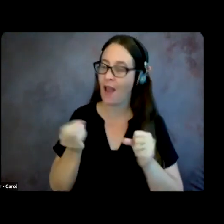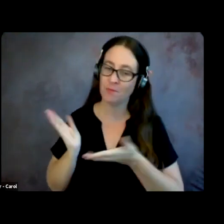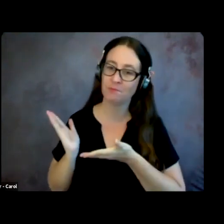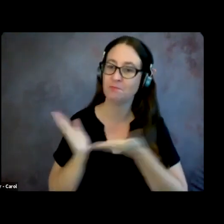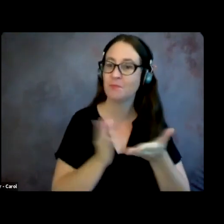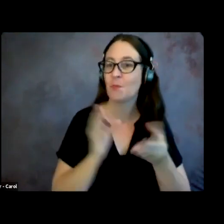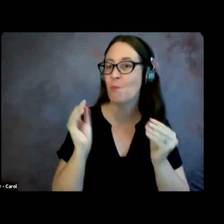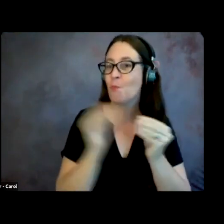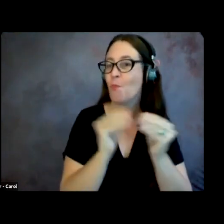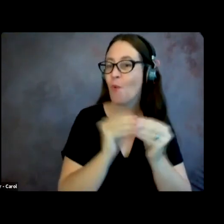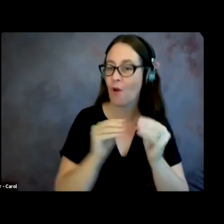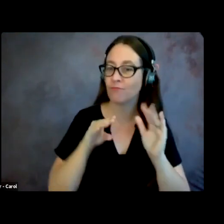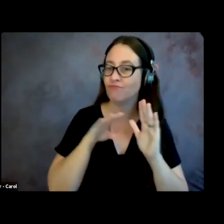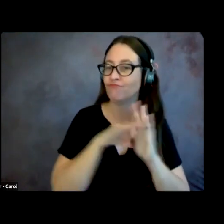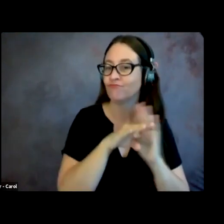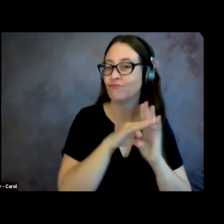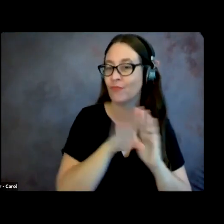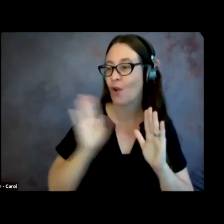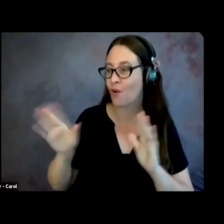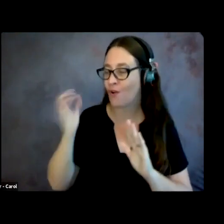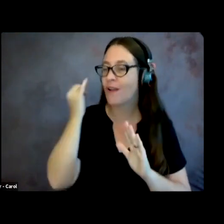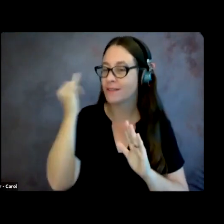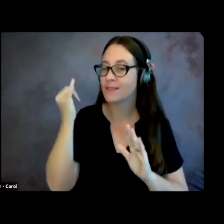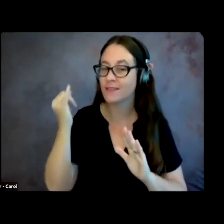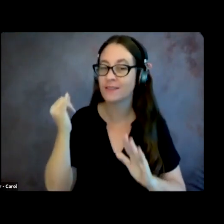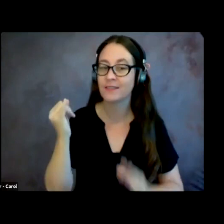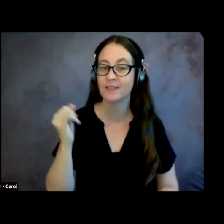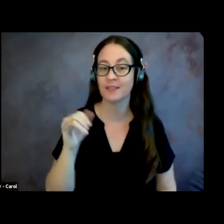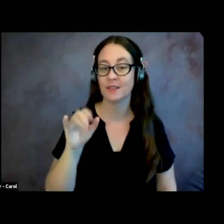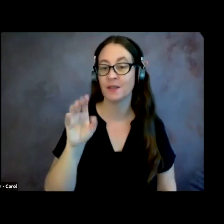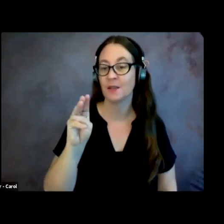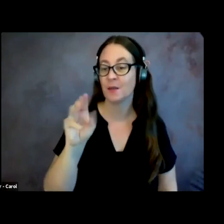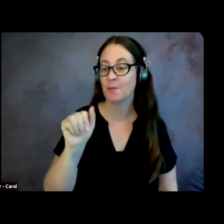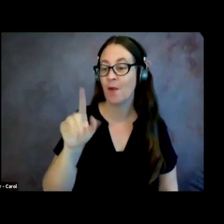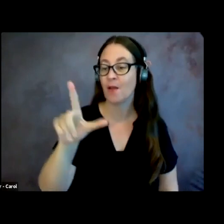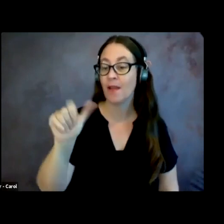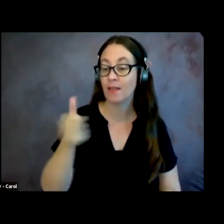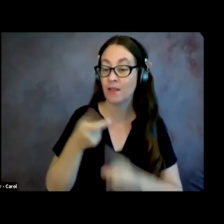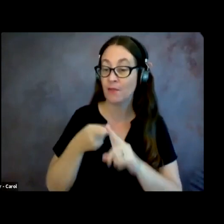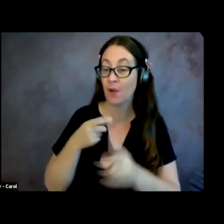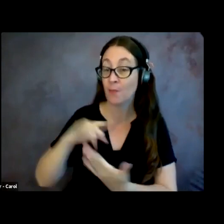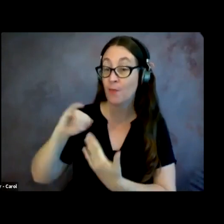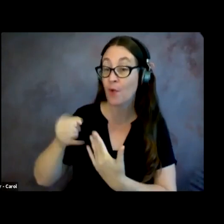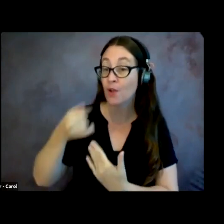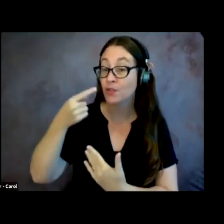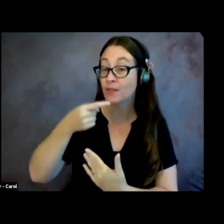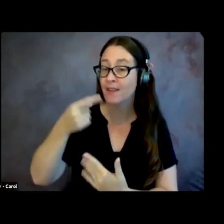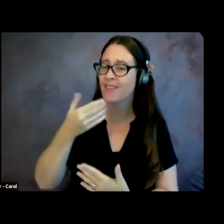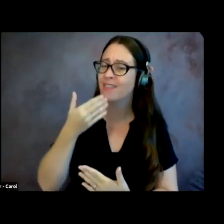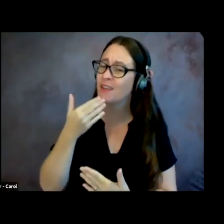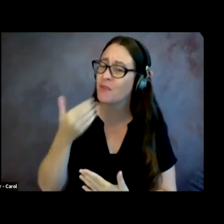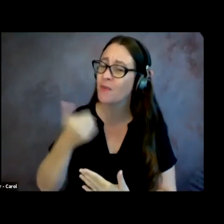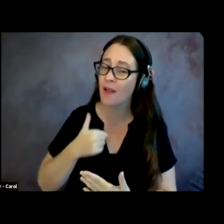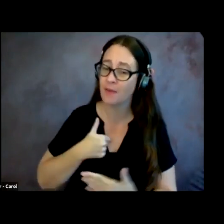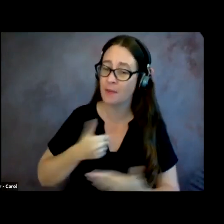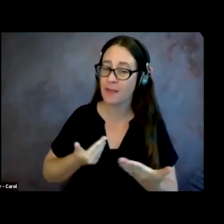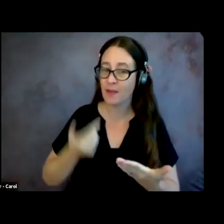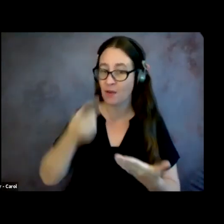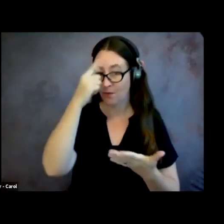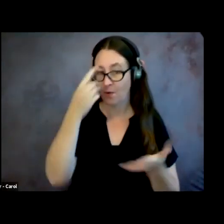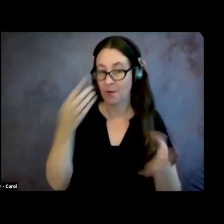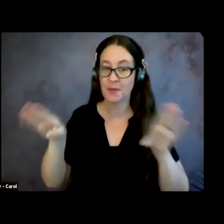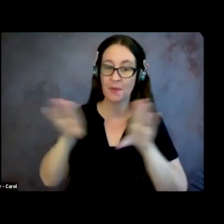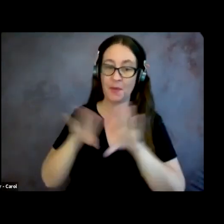about. Mayela, with Project Hearing, I want to thank you so much for having me here to close out this amazing week of the